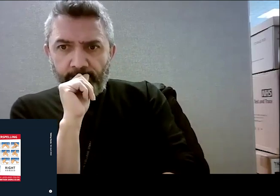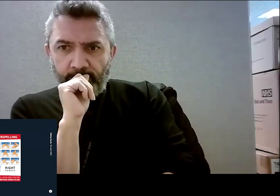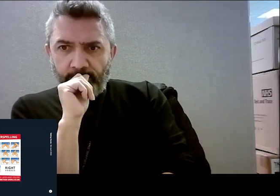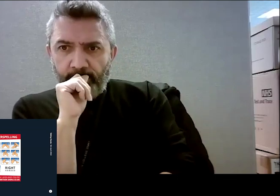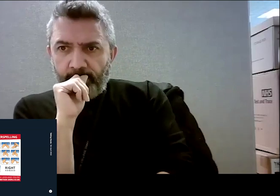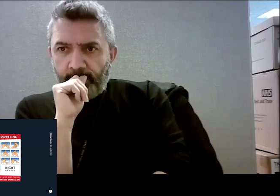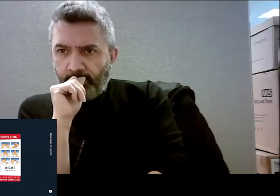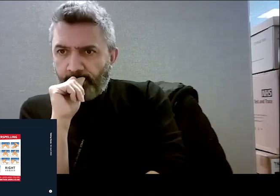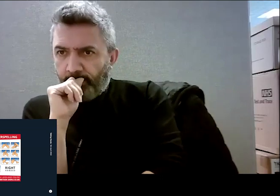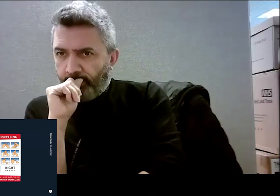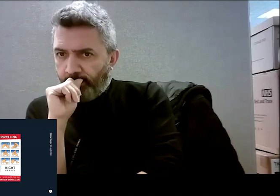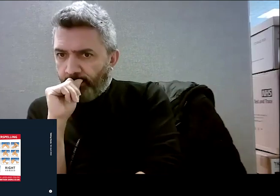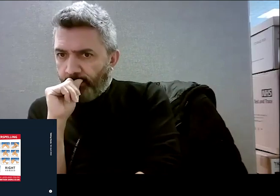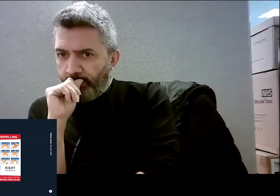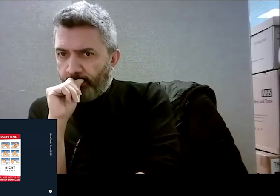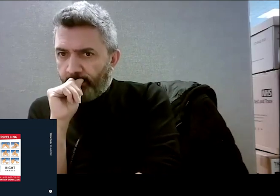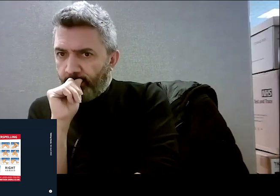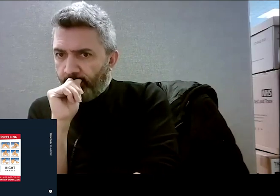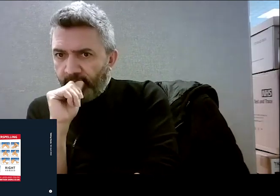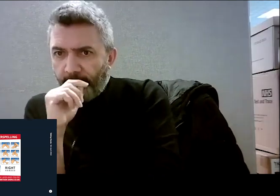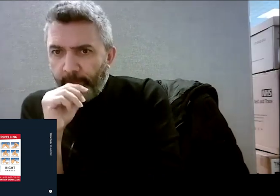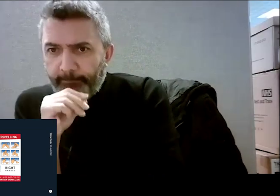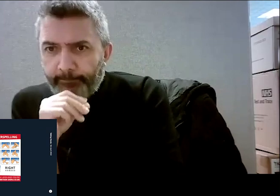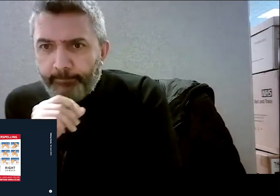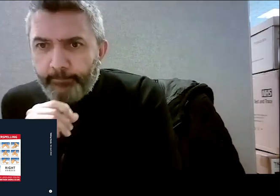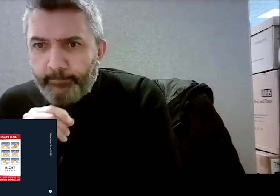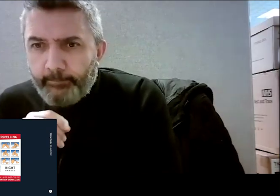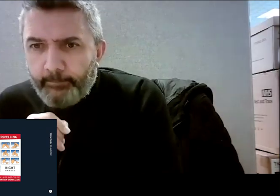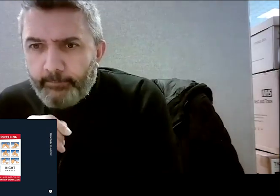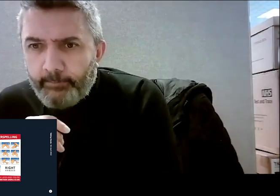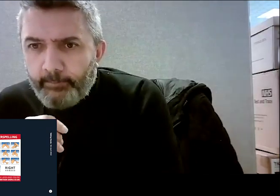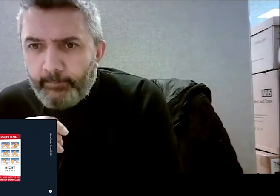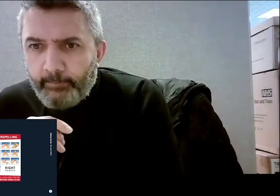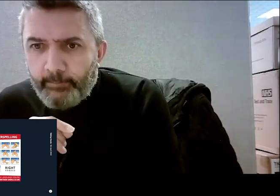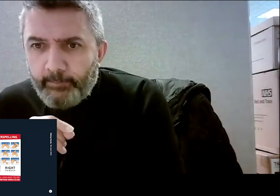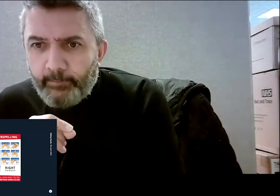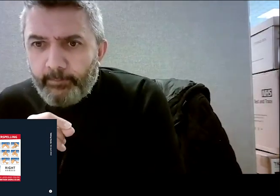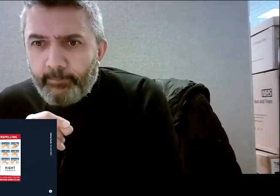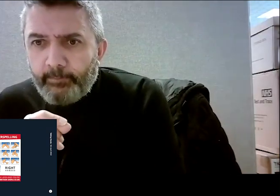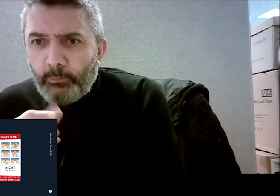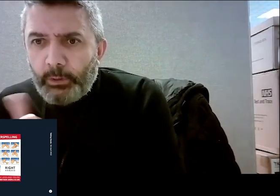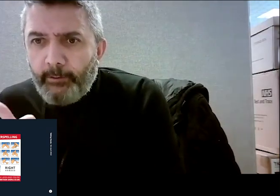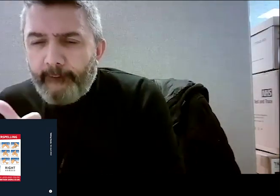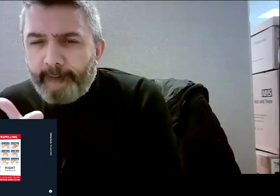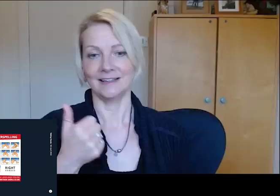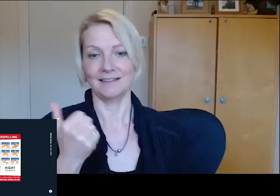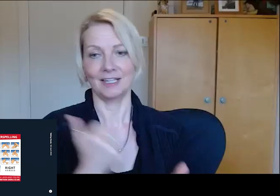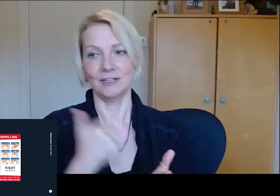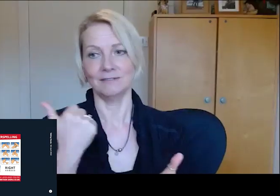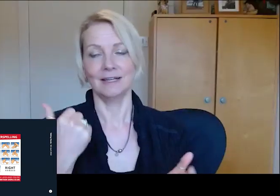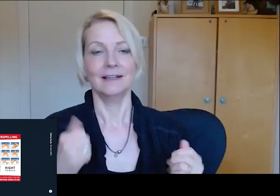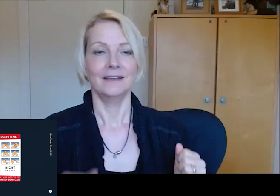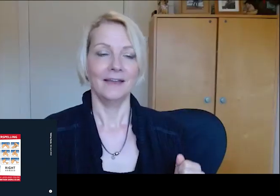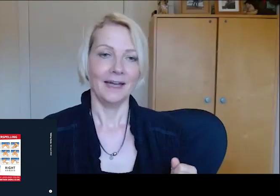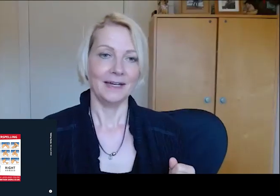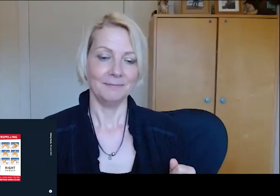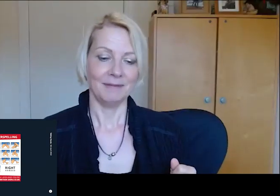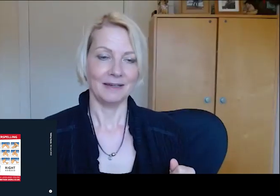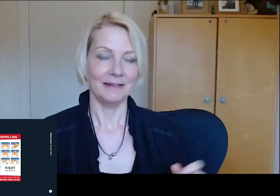if you're obviously left-handed, you'll need the left-handed alphabet as well. Okay, fantastic, thank you. And Kieran, if